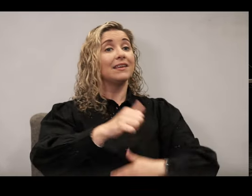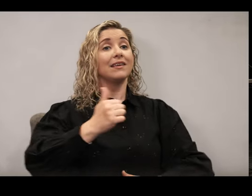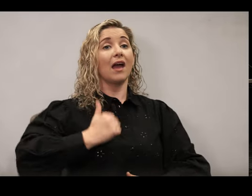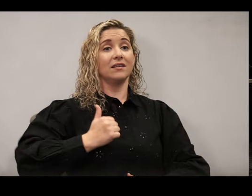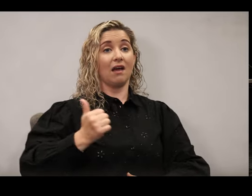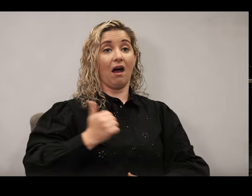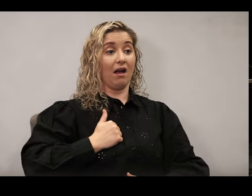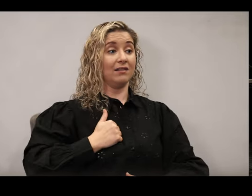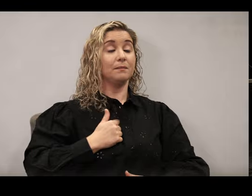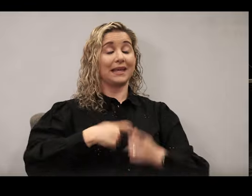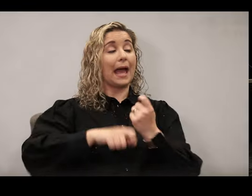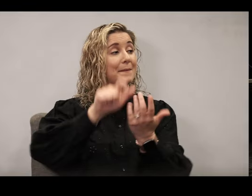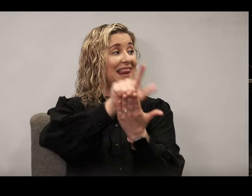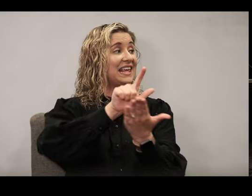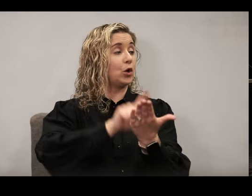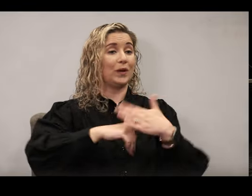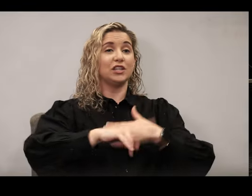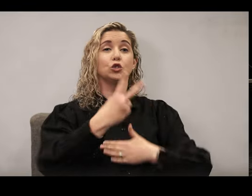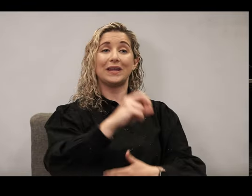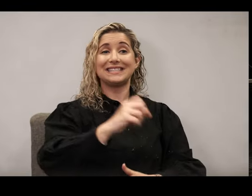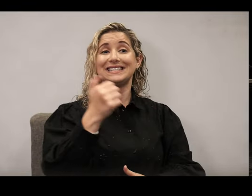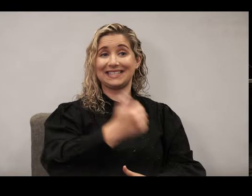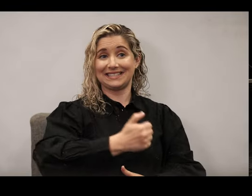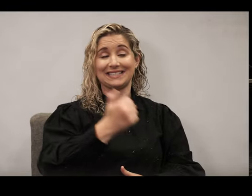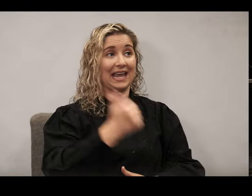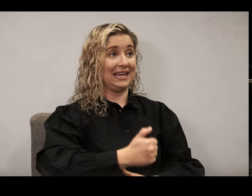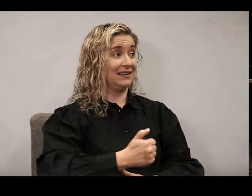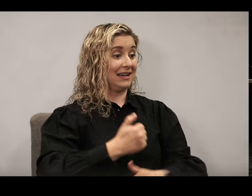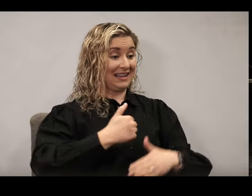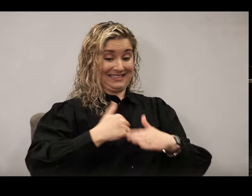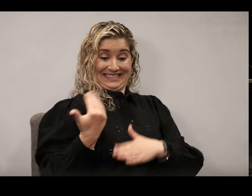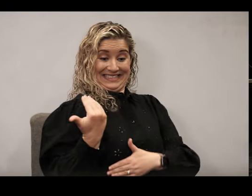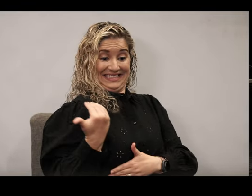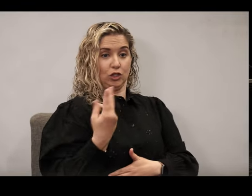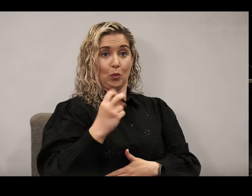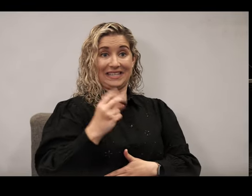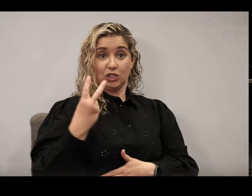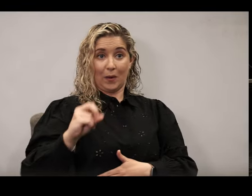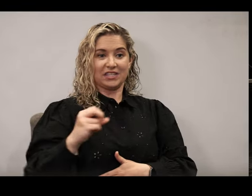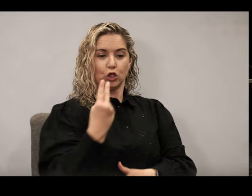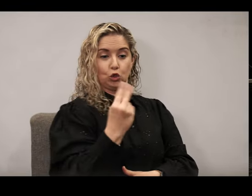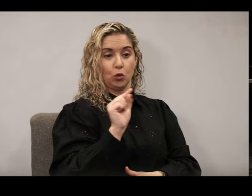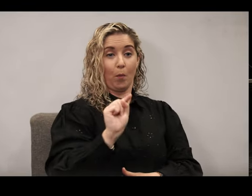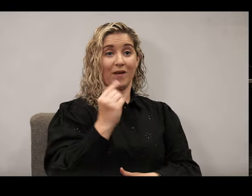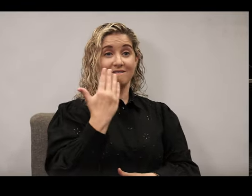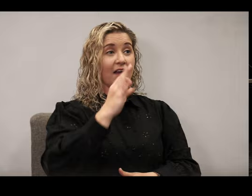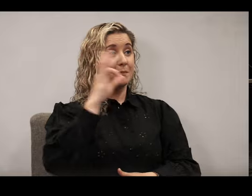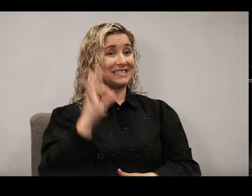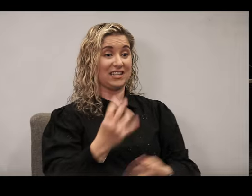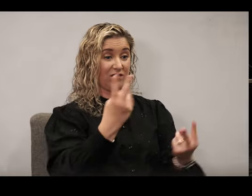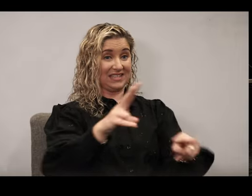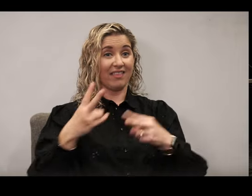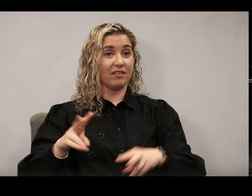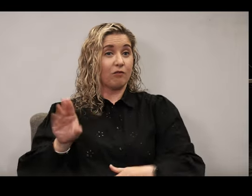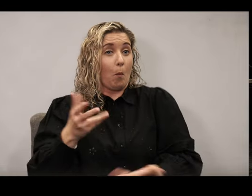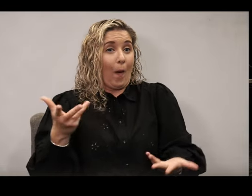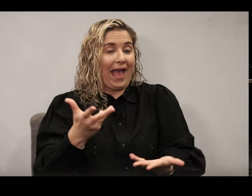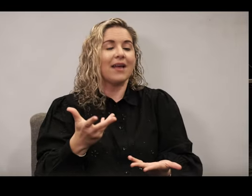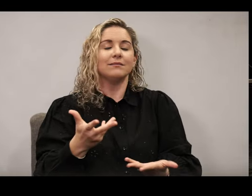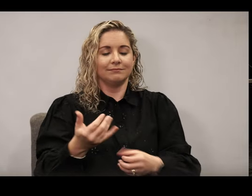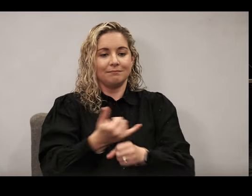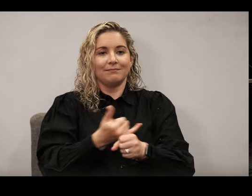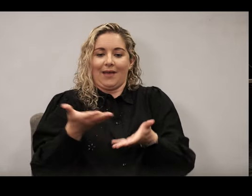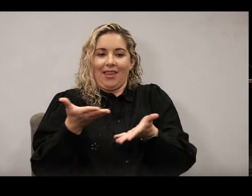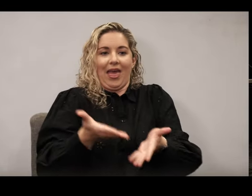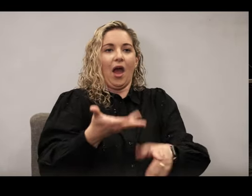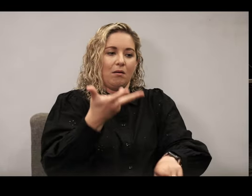2016. In 2020, 2.5% of all deaths in Canada were by medically assisted suicide.